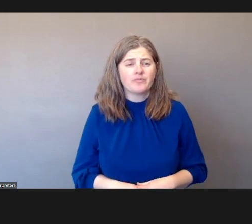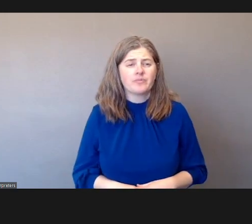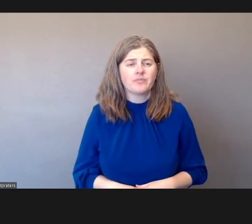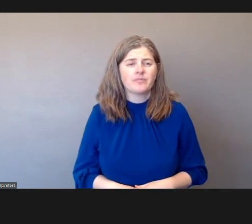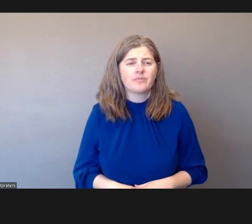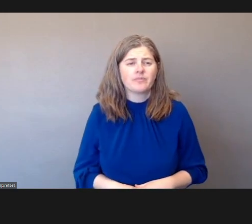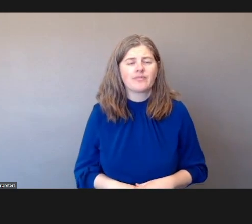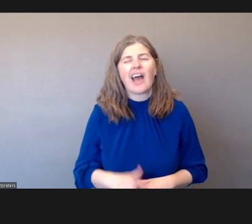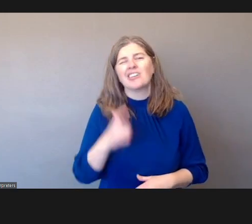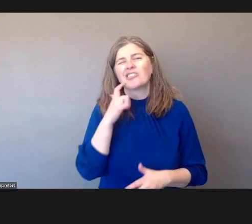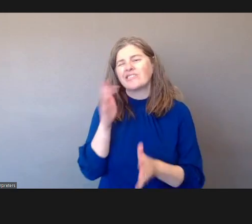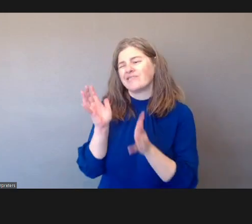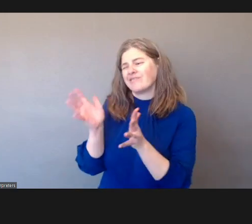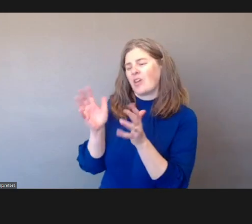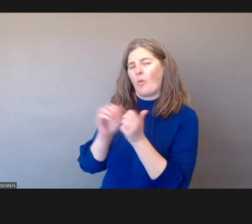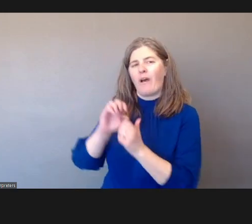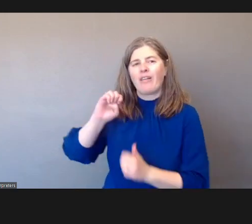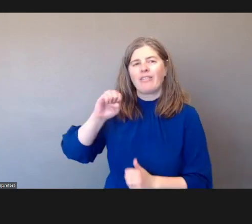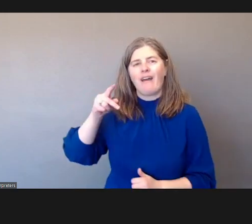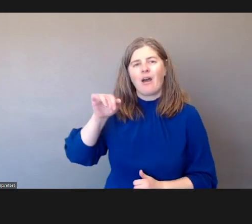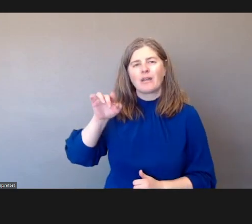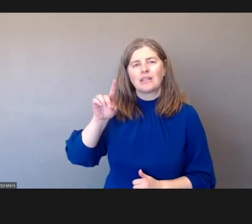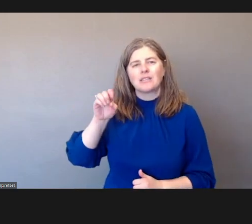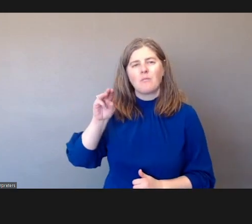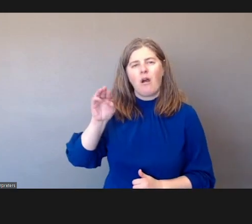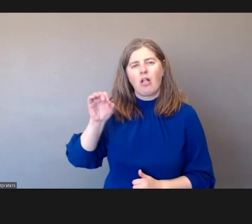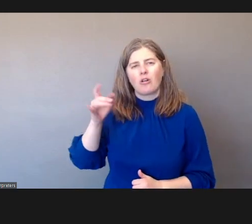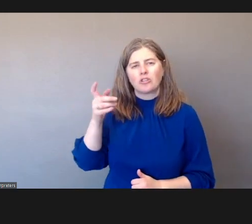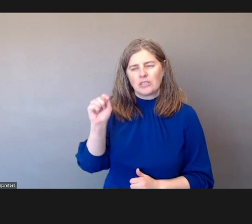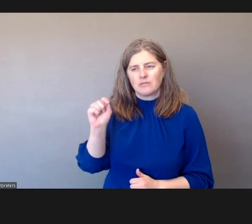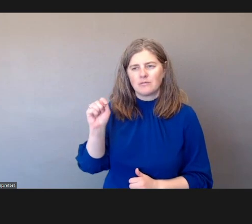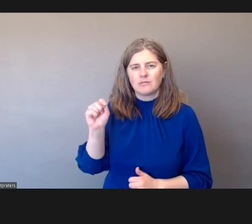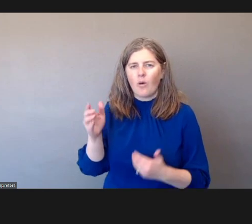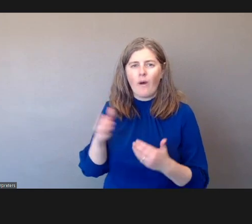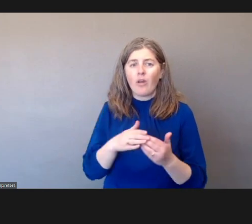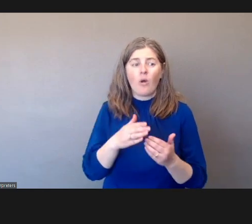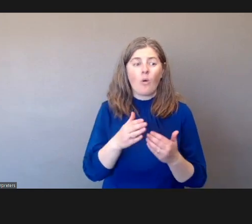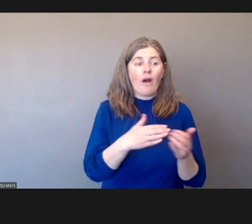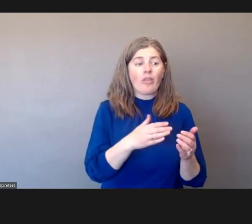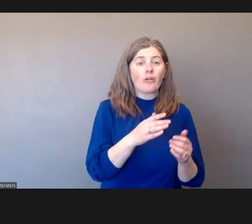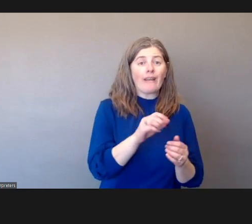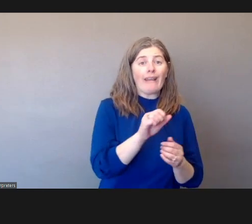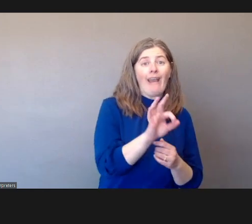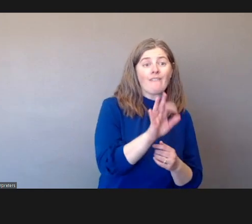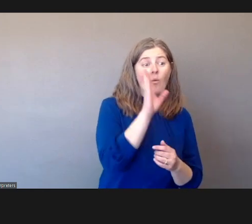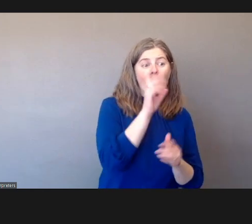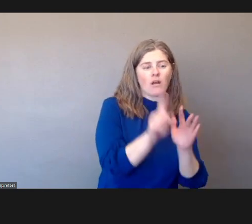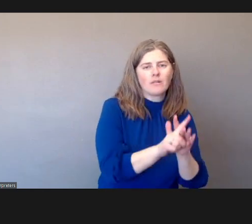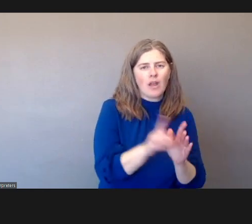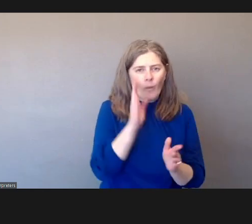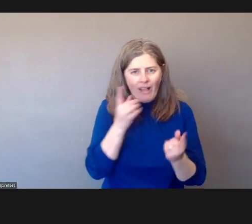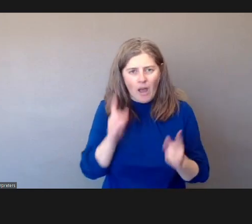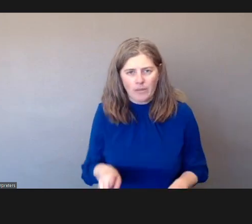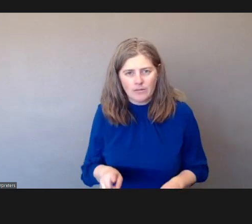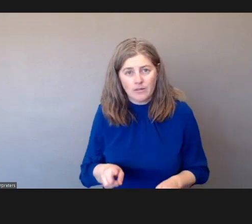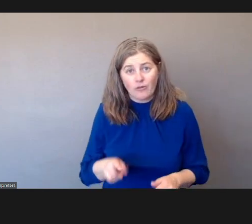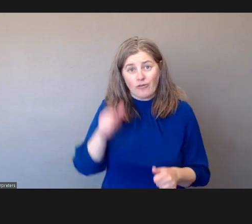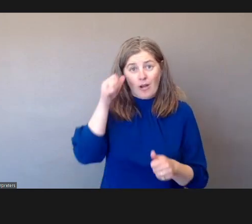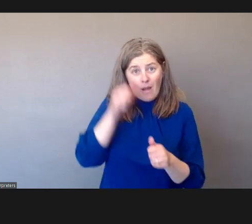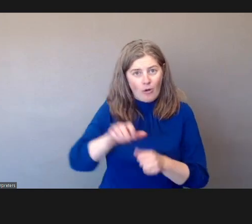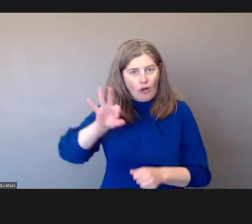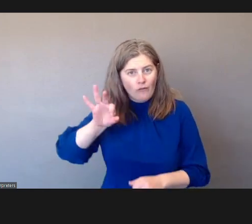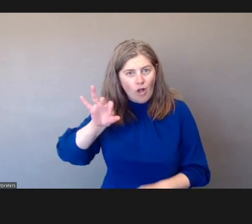about this with the epidemiologist. It isn't whether a new variant is going to come through or not, because that's going to happen. I mean, remember